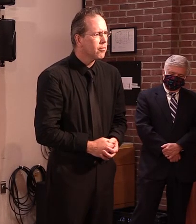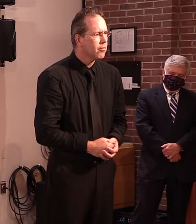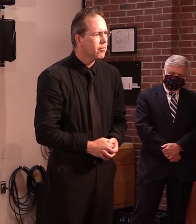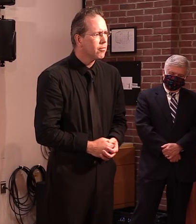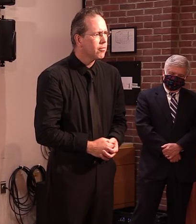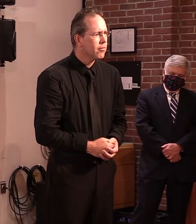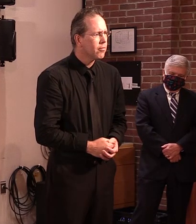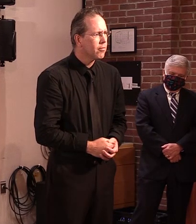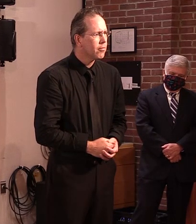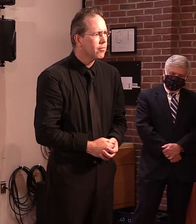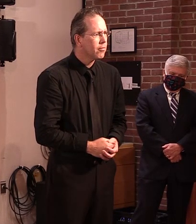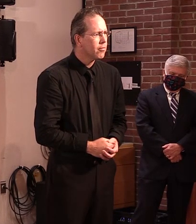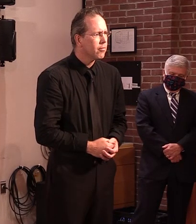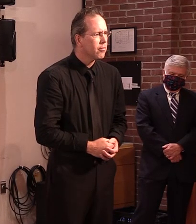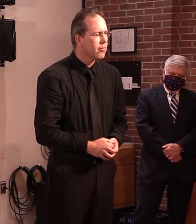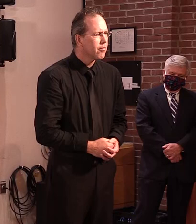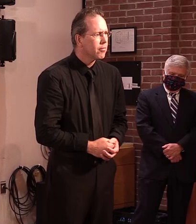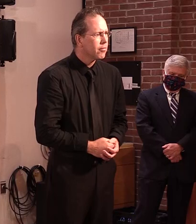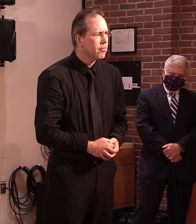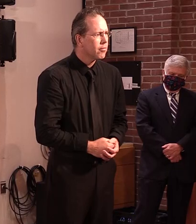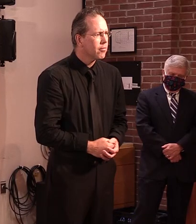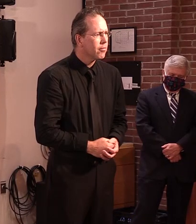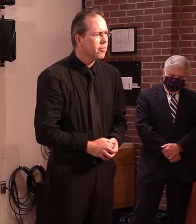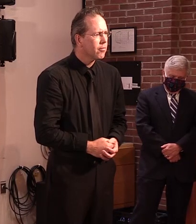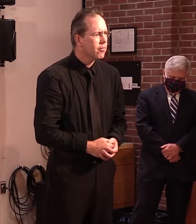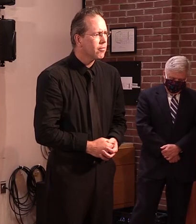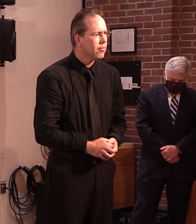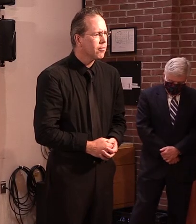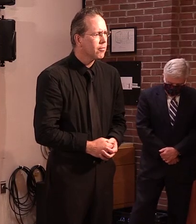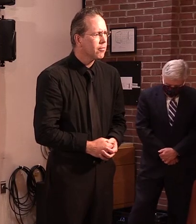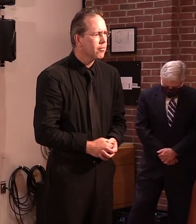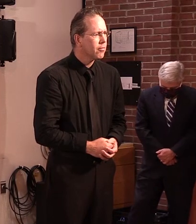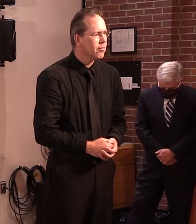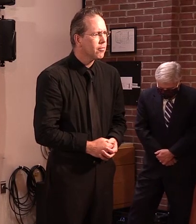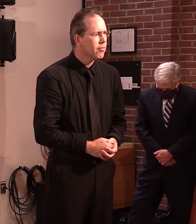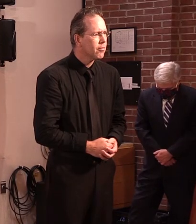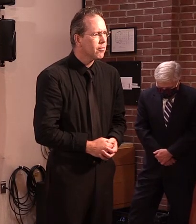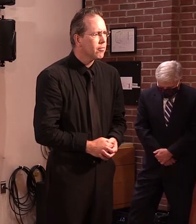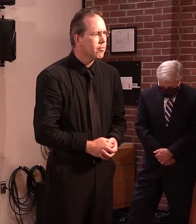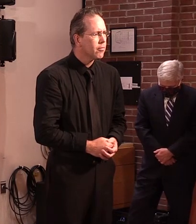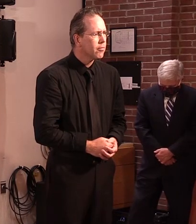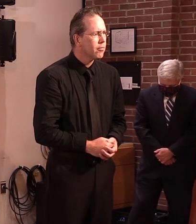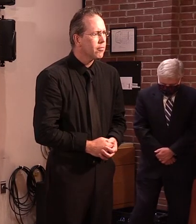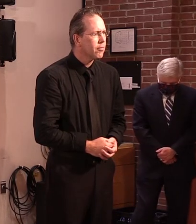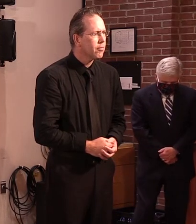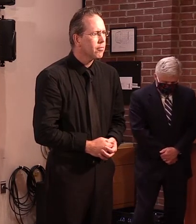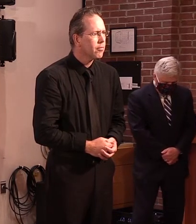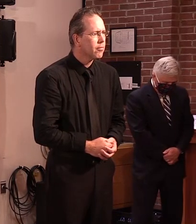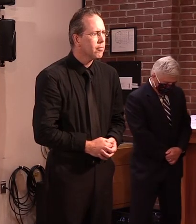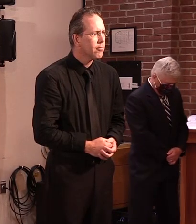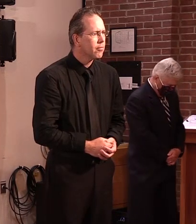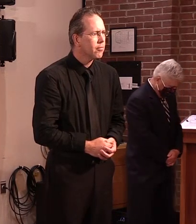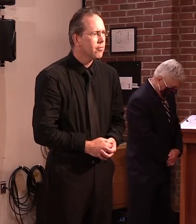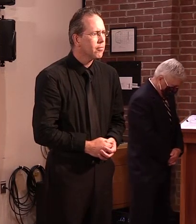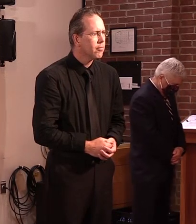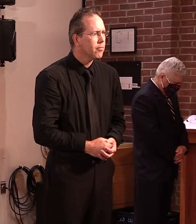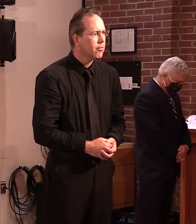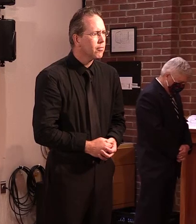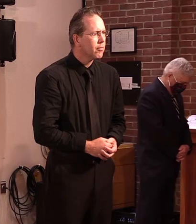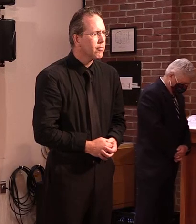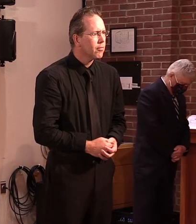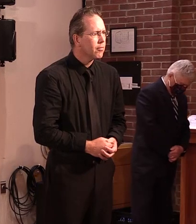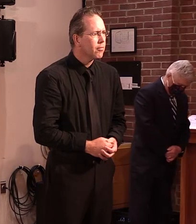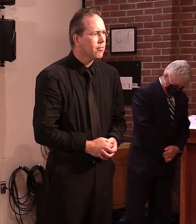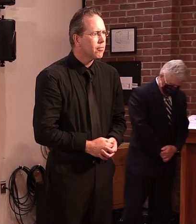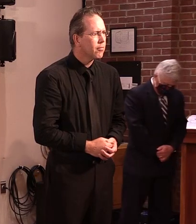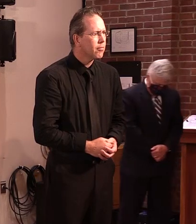What is the criteria that you're looking for? What specifically is the criteria